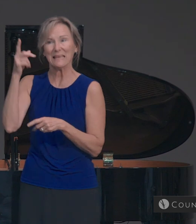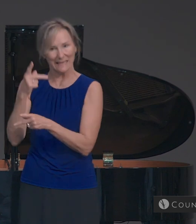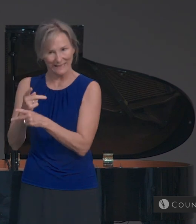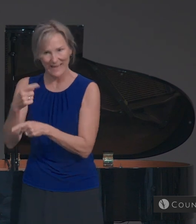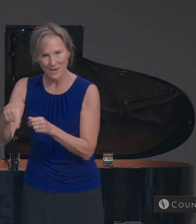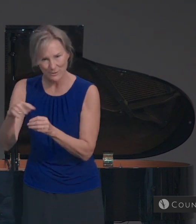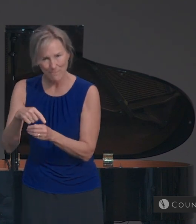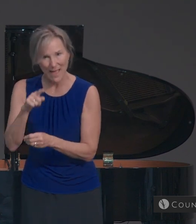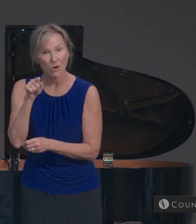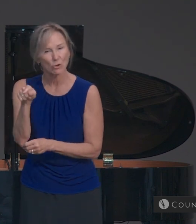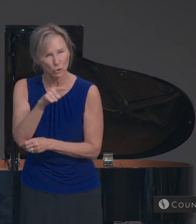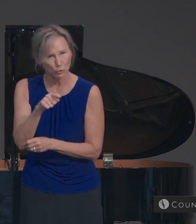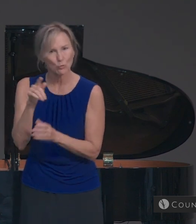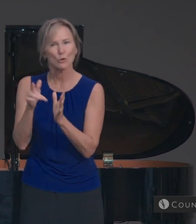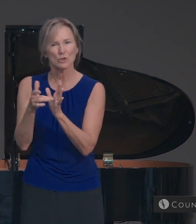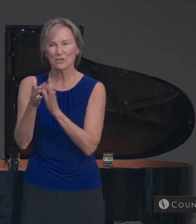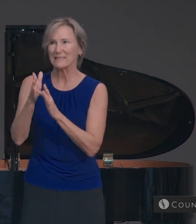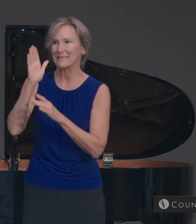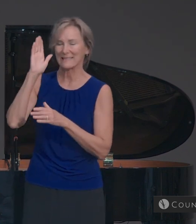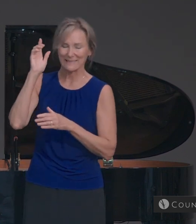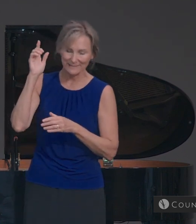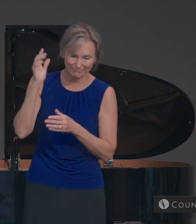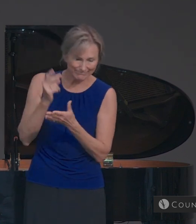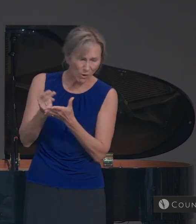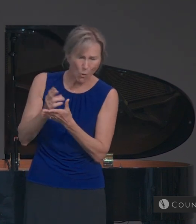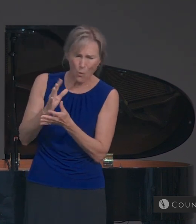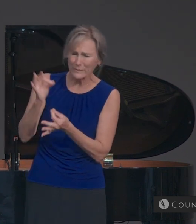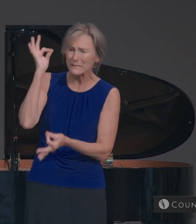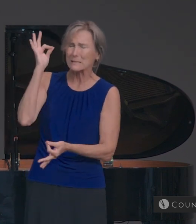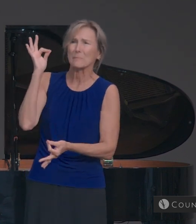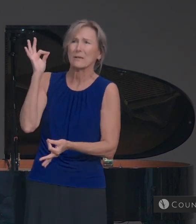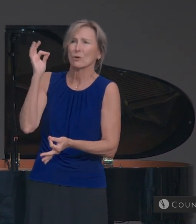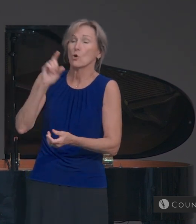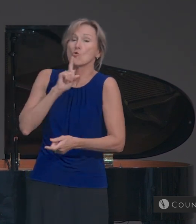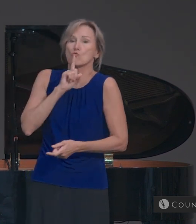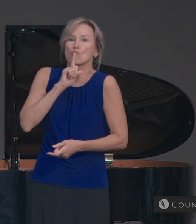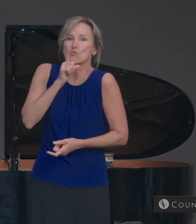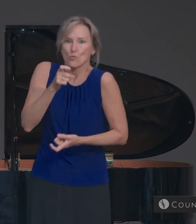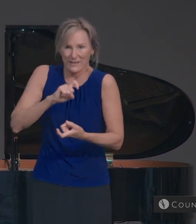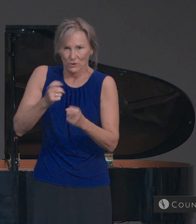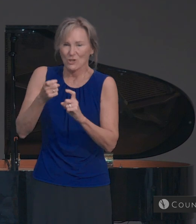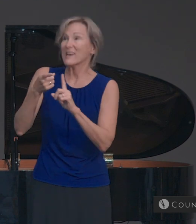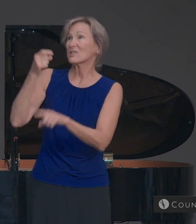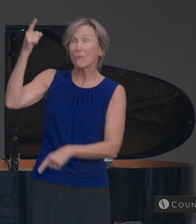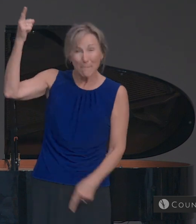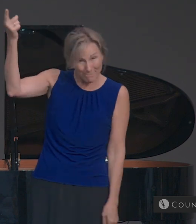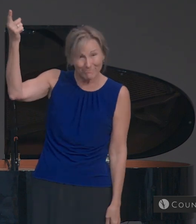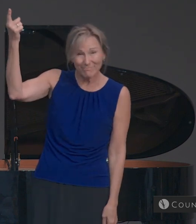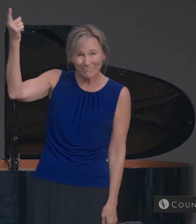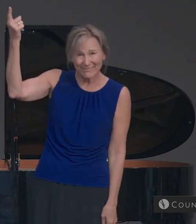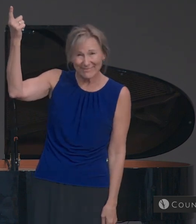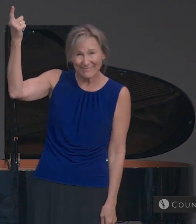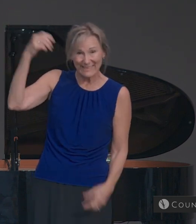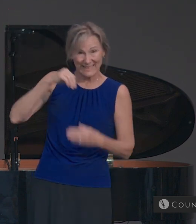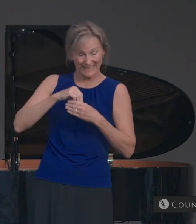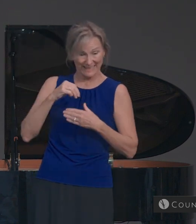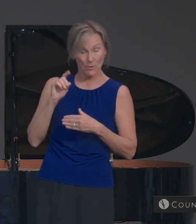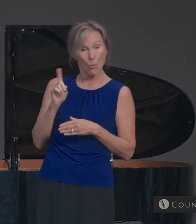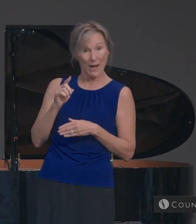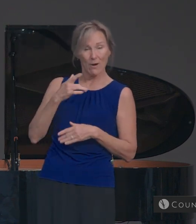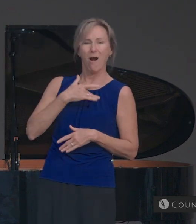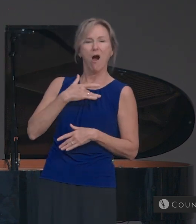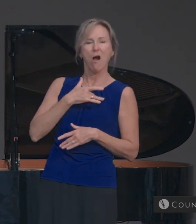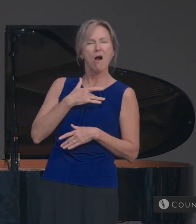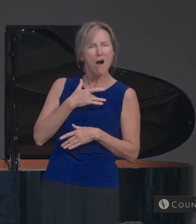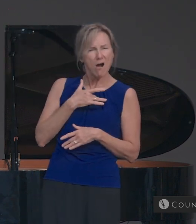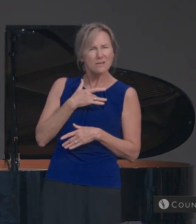Jesus. And his name is the Holy Spirit. And real change will start here. That's where real